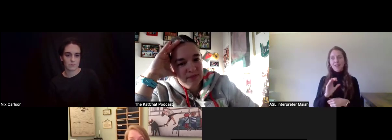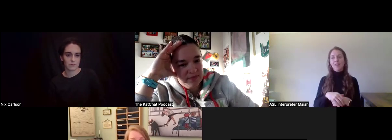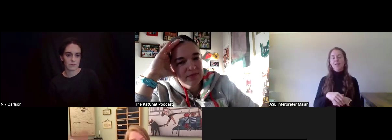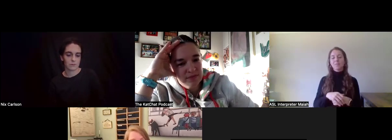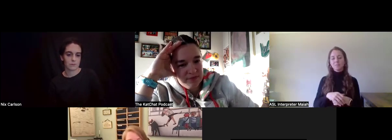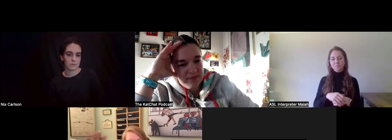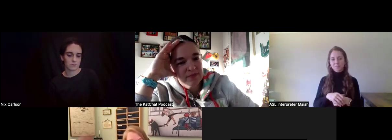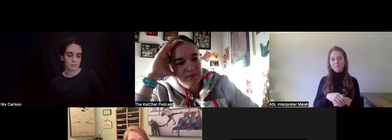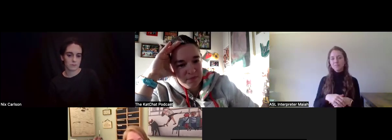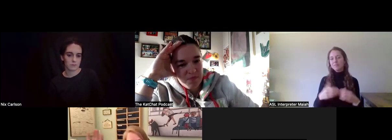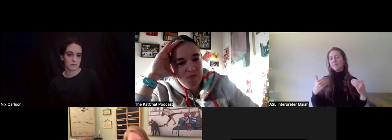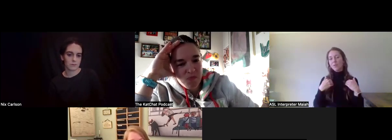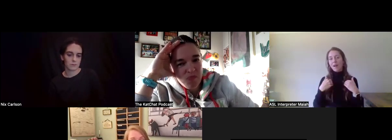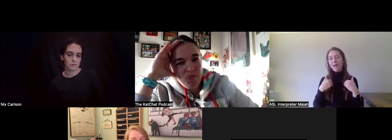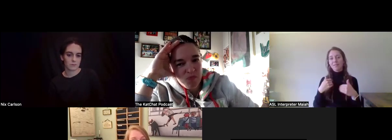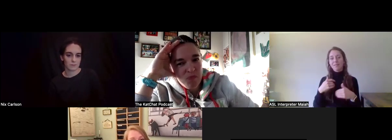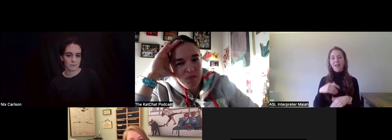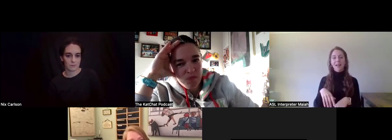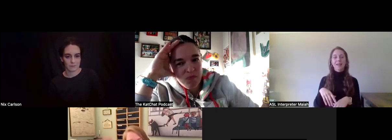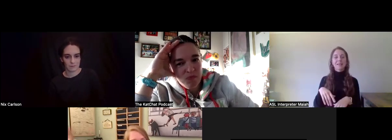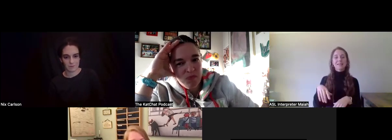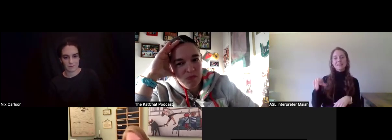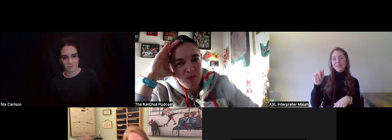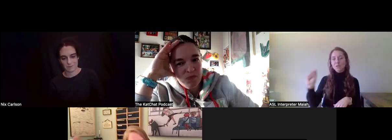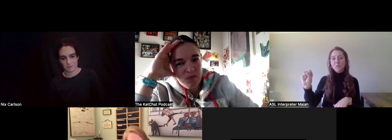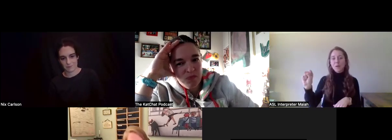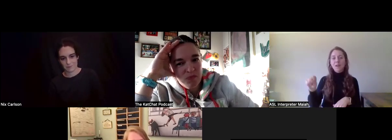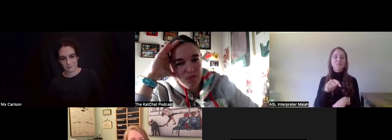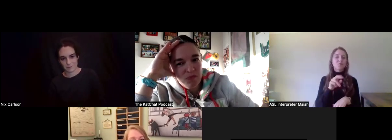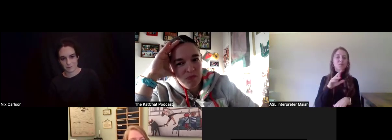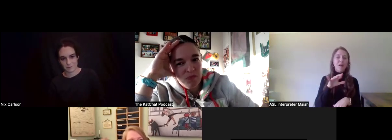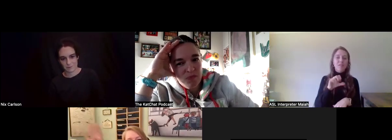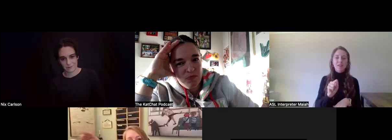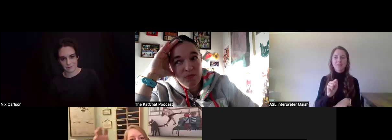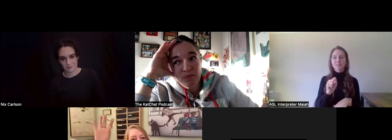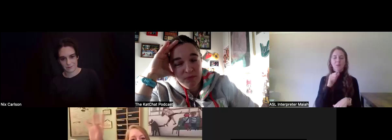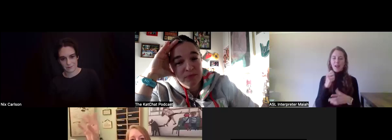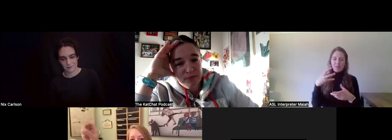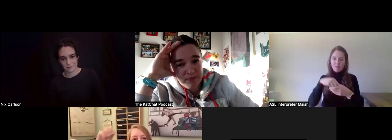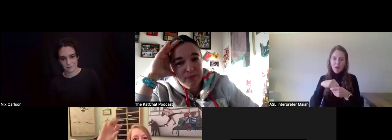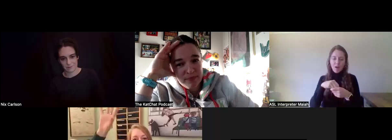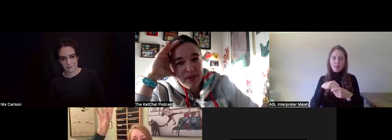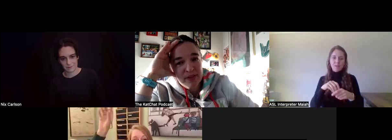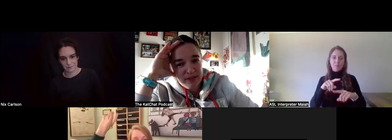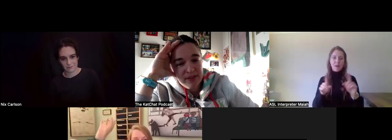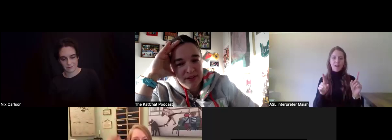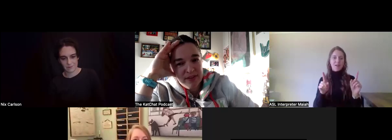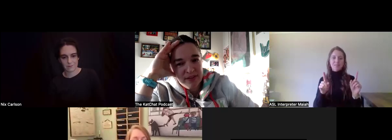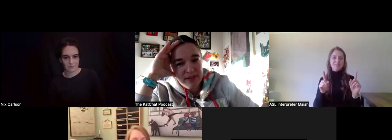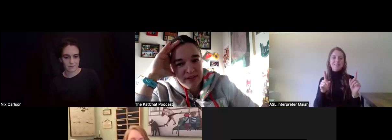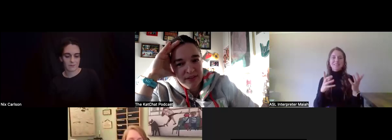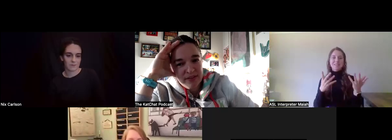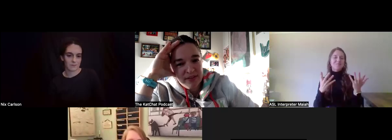And you have like the Taylor and Travis of it all, but even though they weren't part of it, it was in the zeitgeist, this love story,